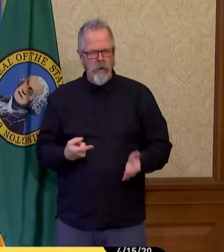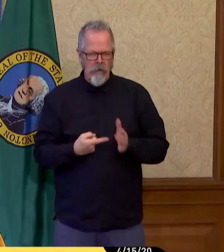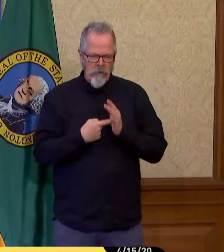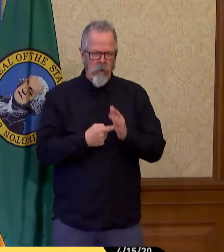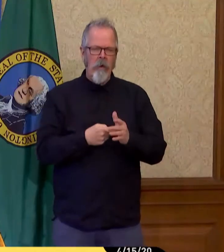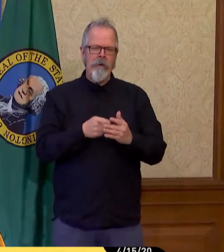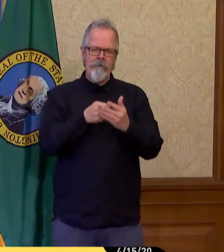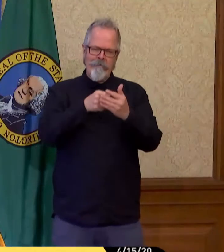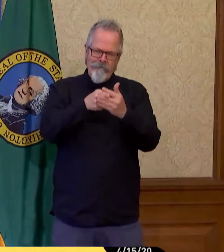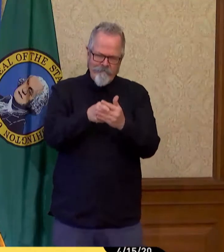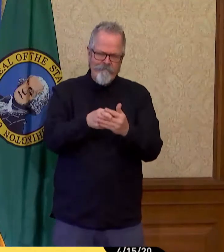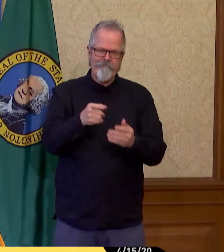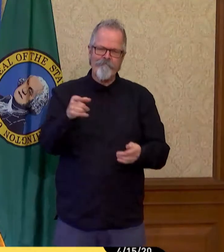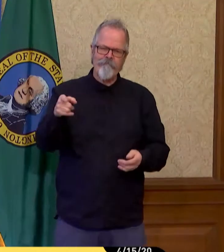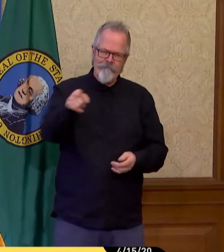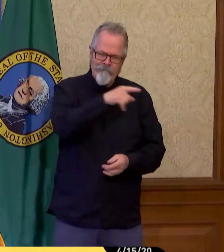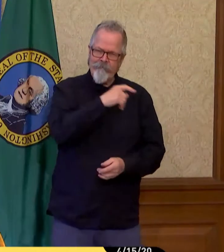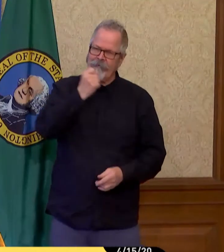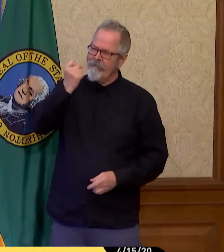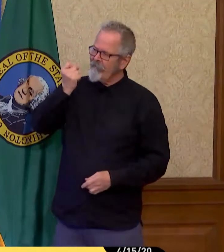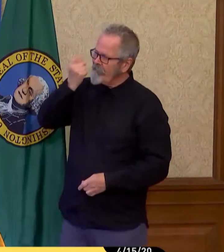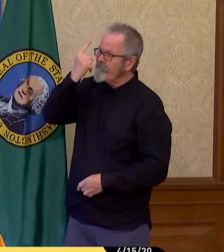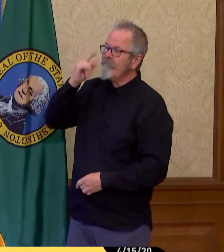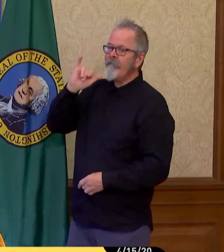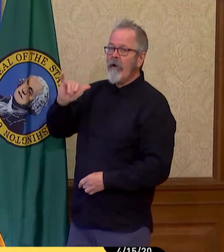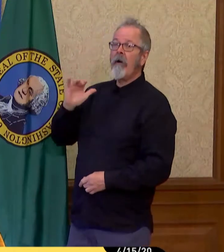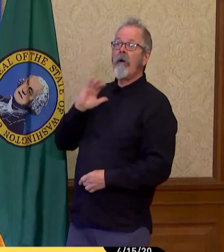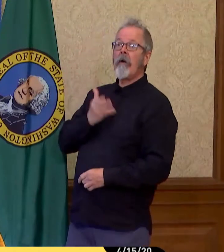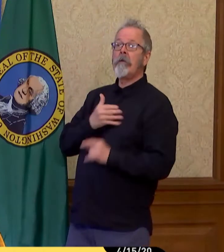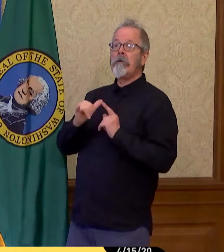be committed to that 110%.